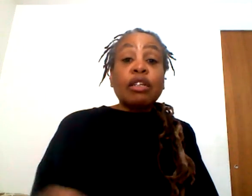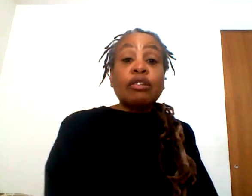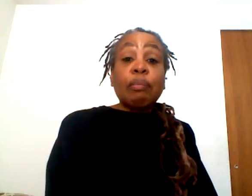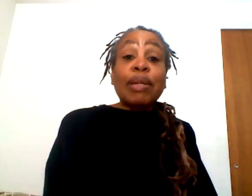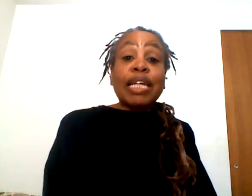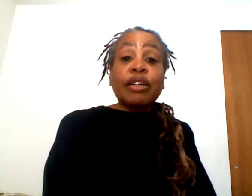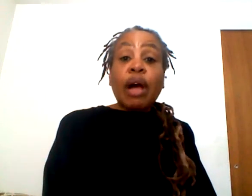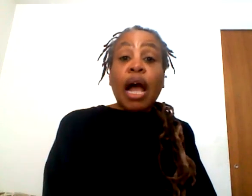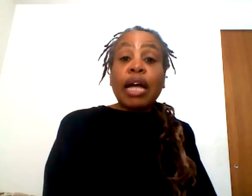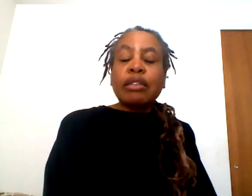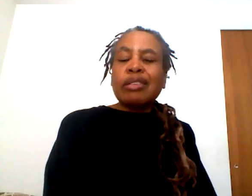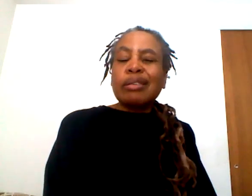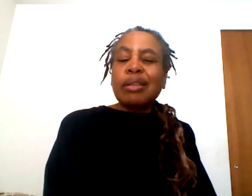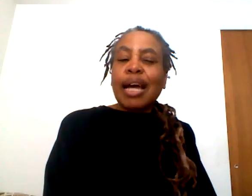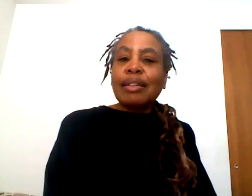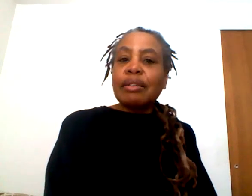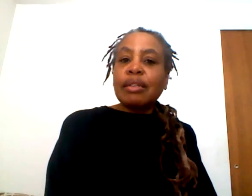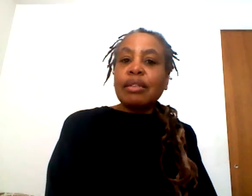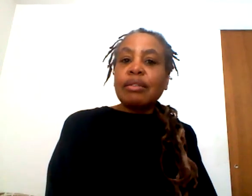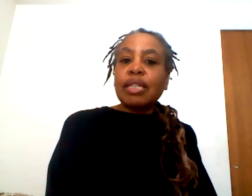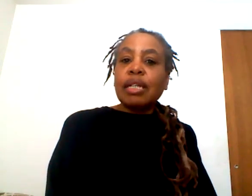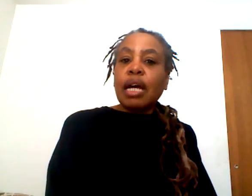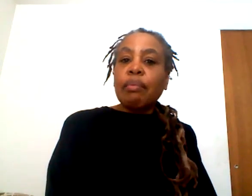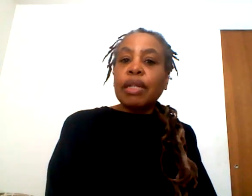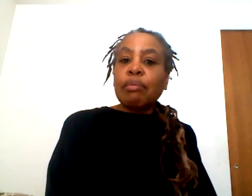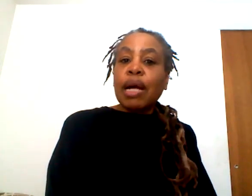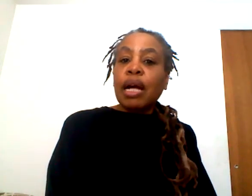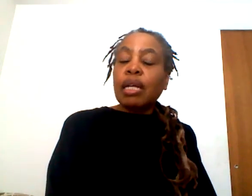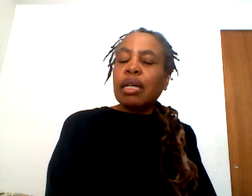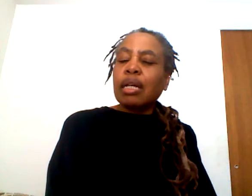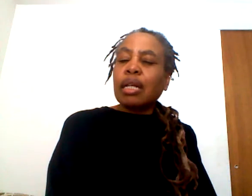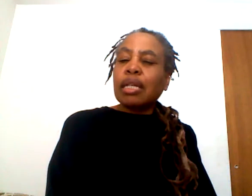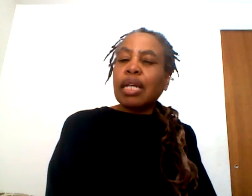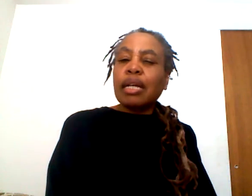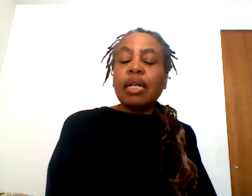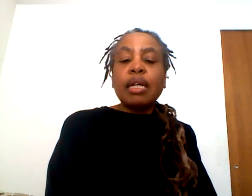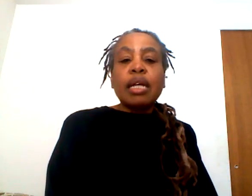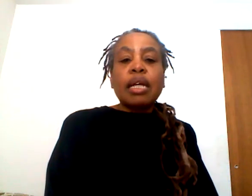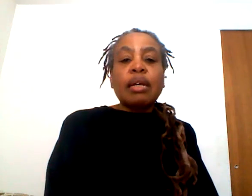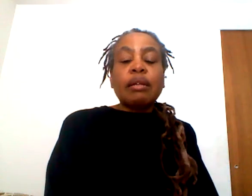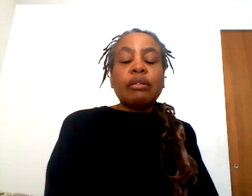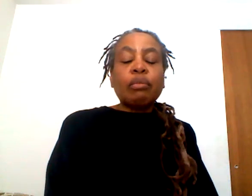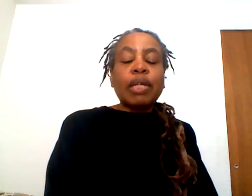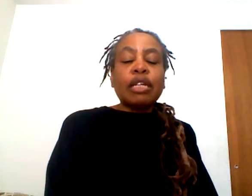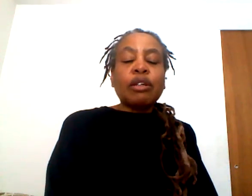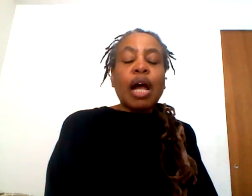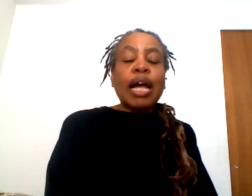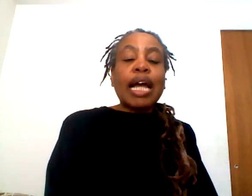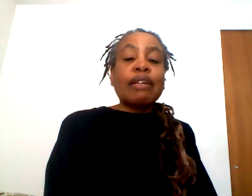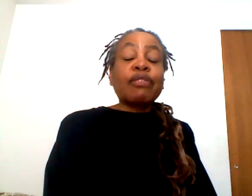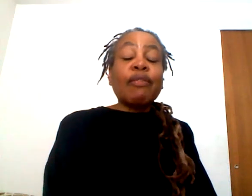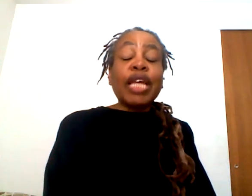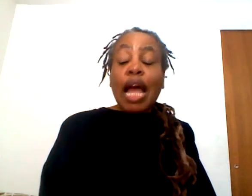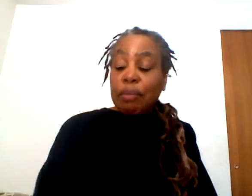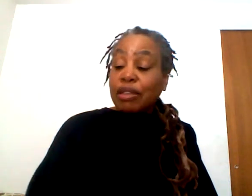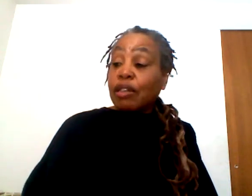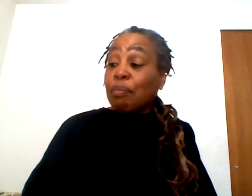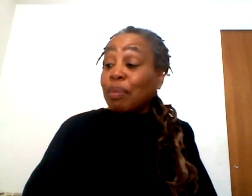To blink your eye is to do that. See, I blink my eye like that. to blink your eye. And if something happens in the blink